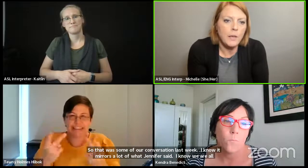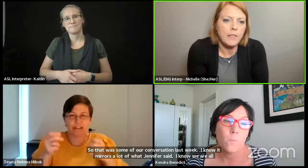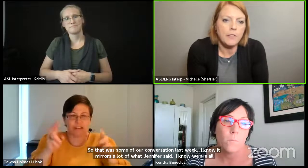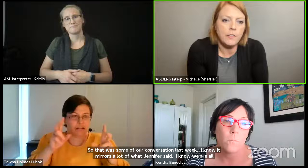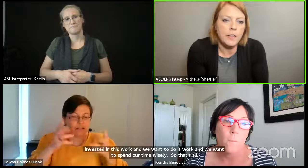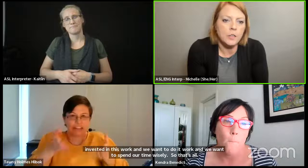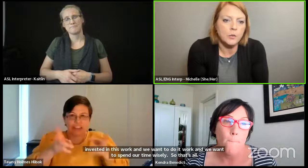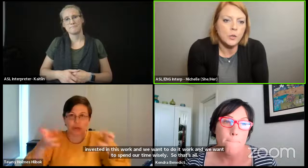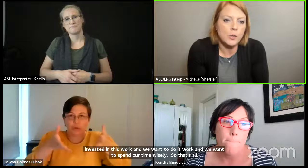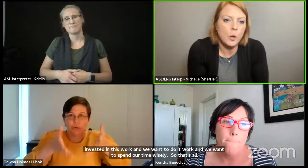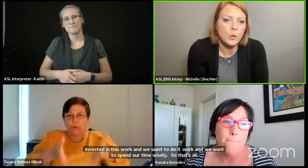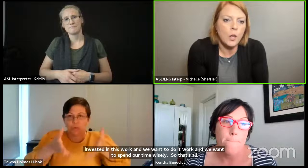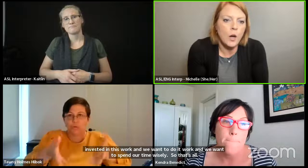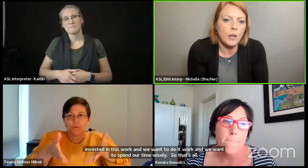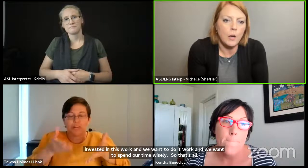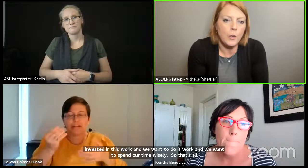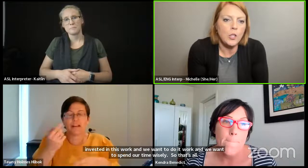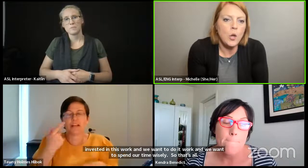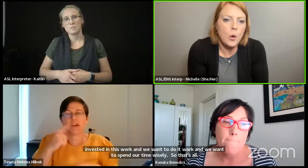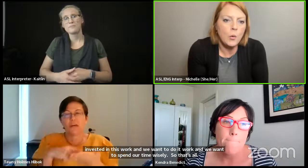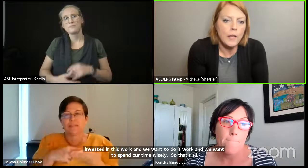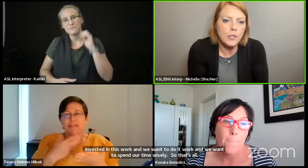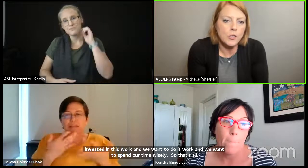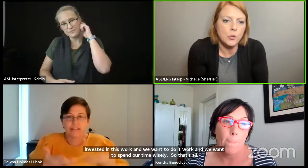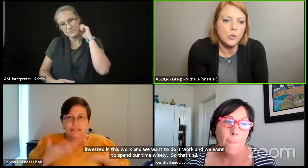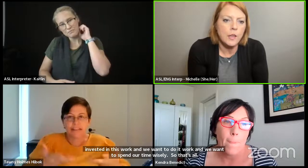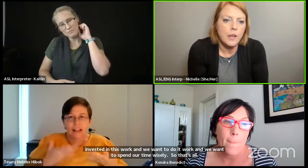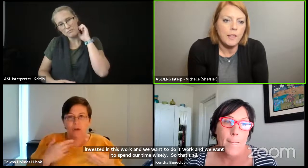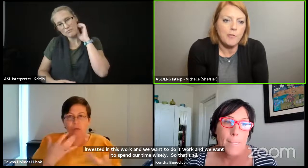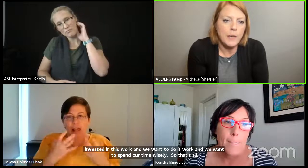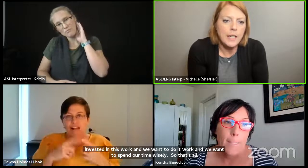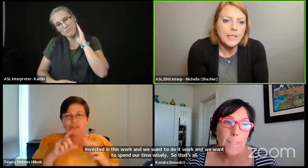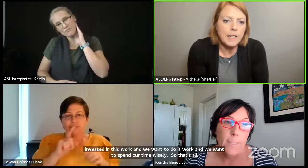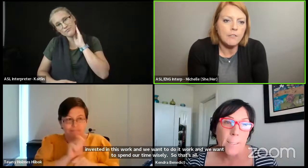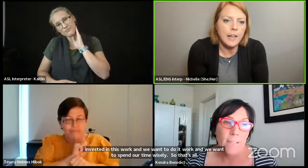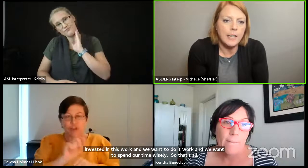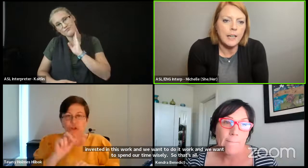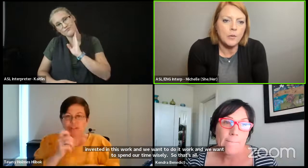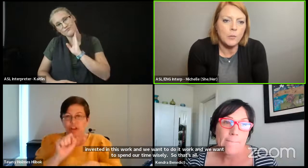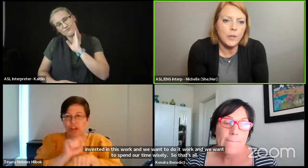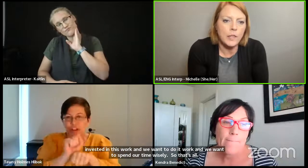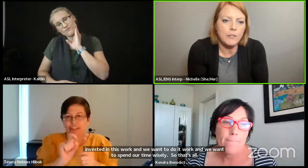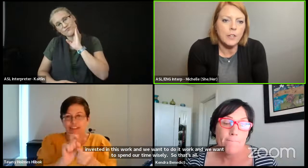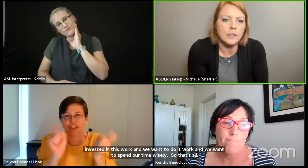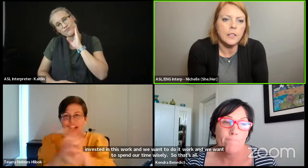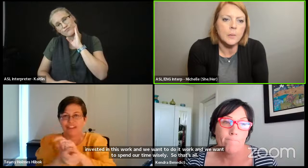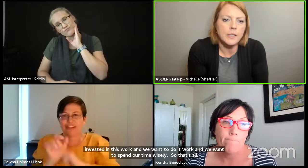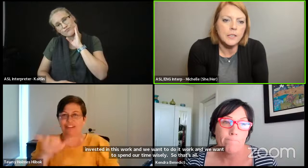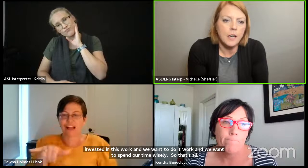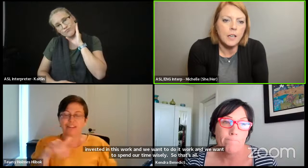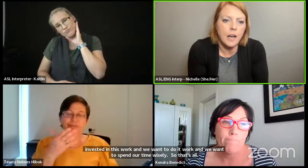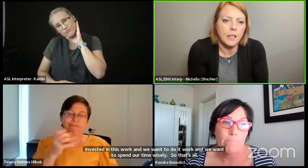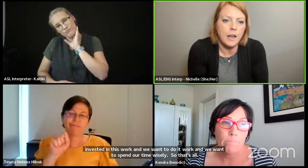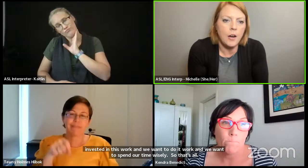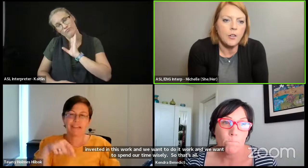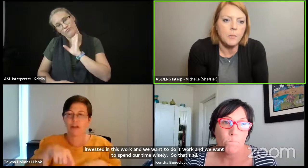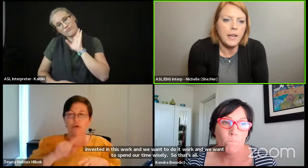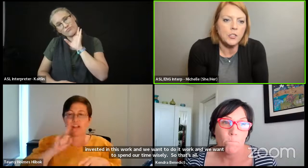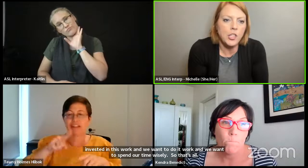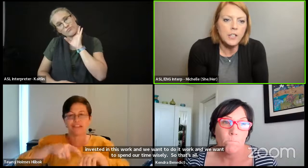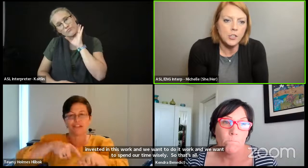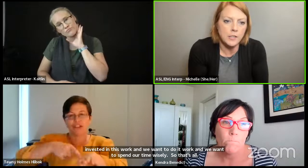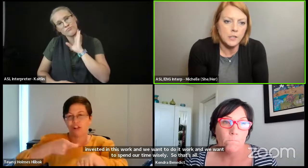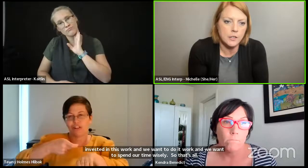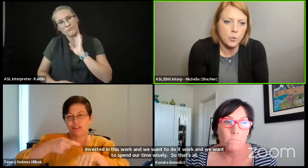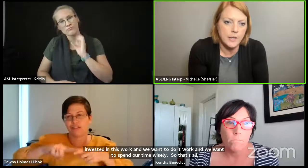know we've been in the field for so long and we know the issues, they've been identified, and we feel a little bit stuck on how to